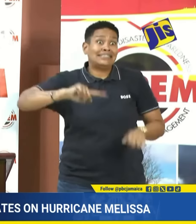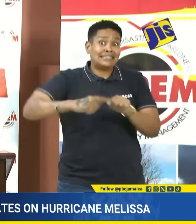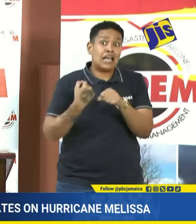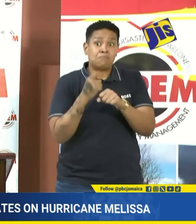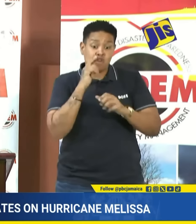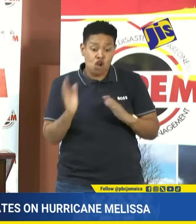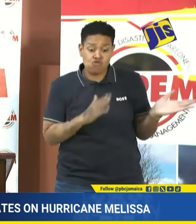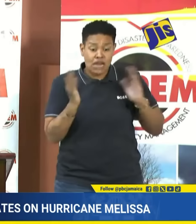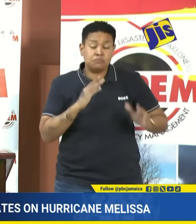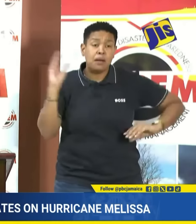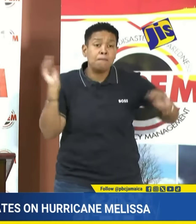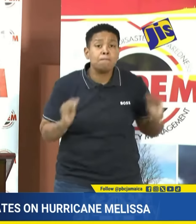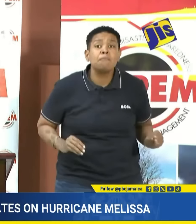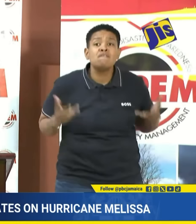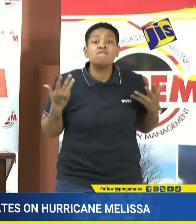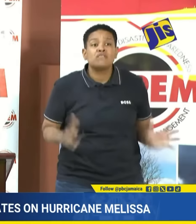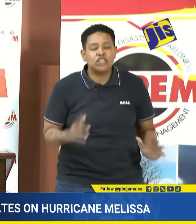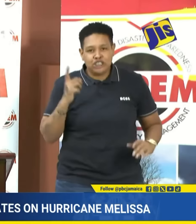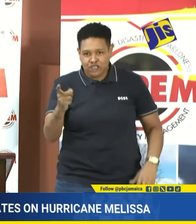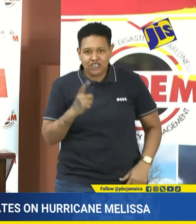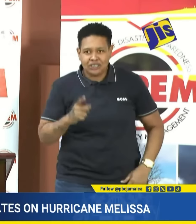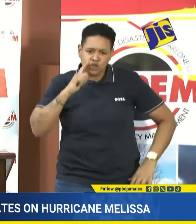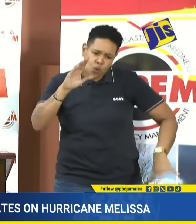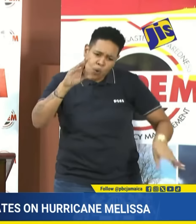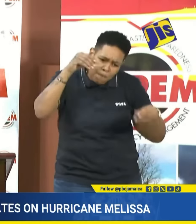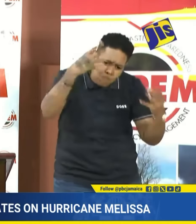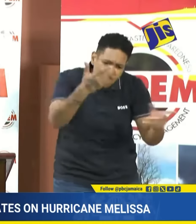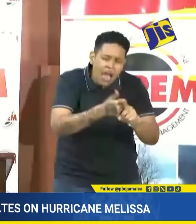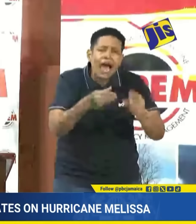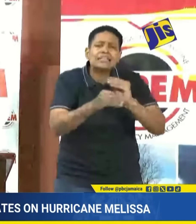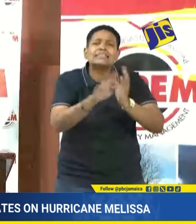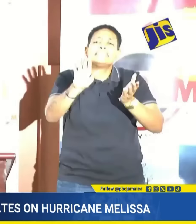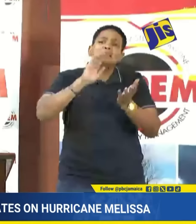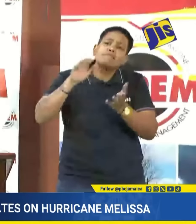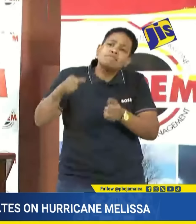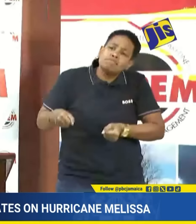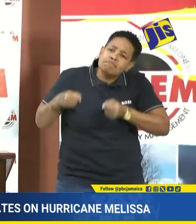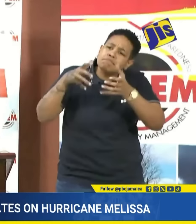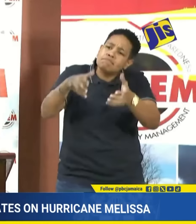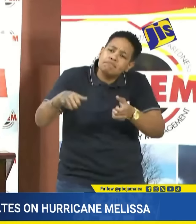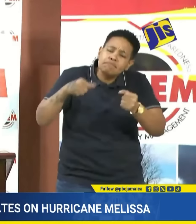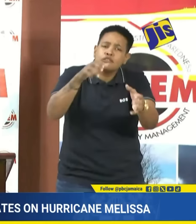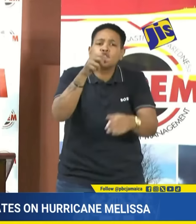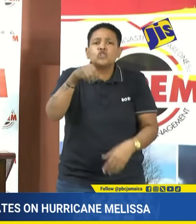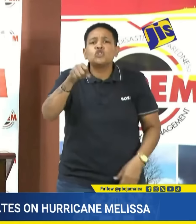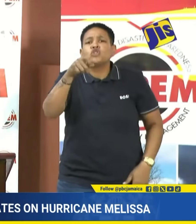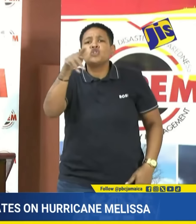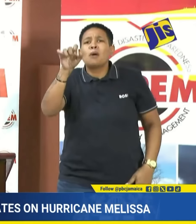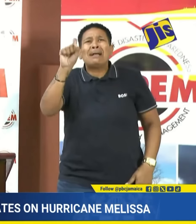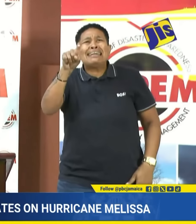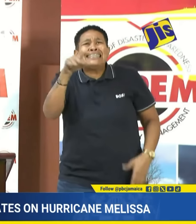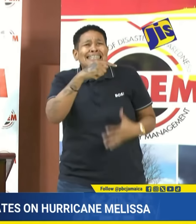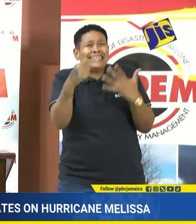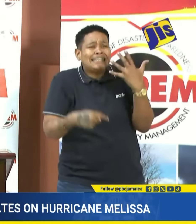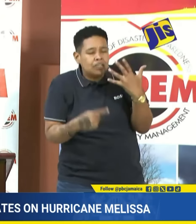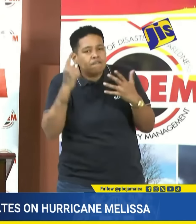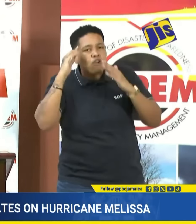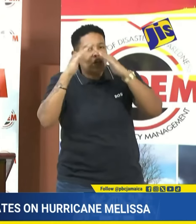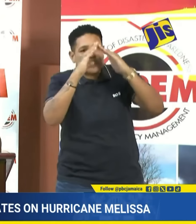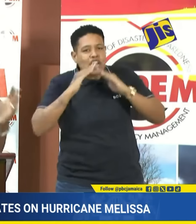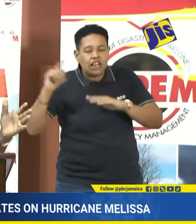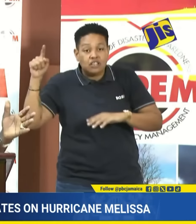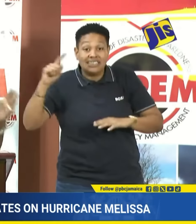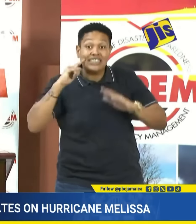make arrangements to provide relief supplies for all our shelters.